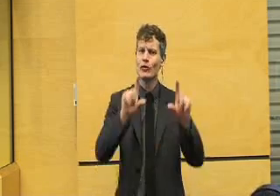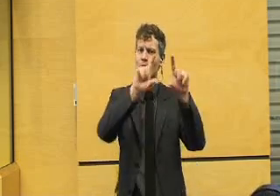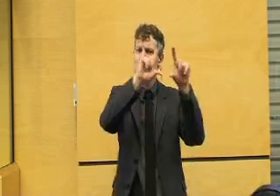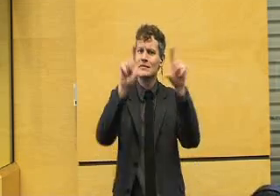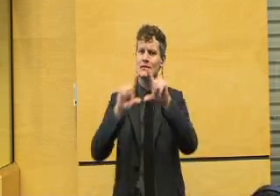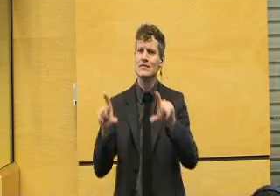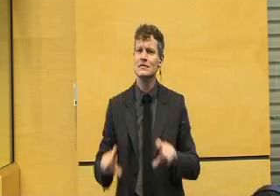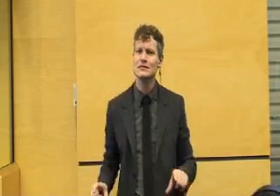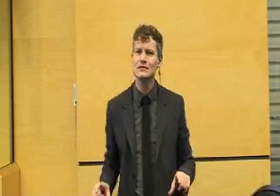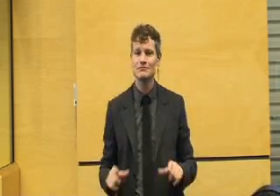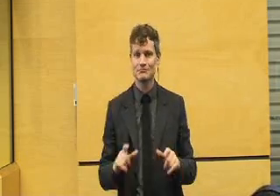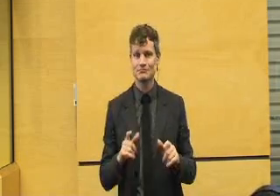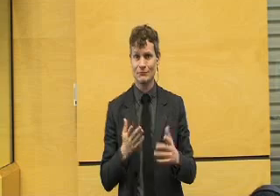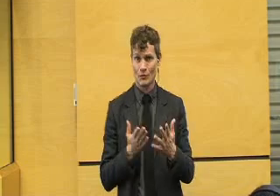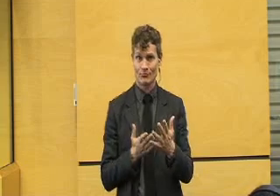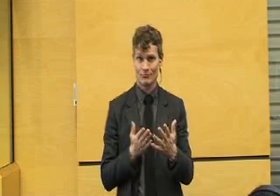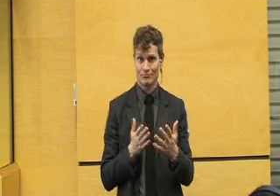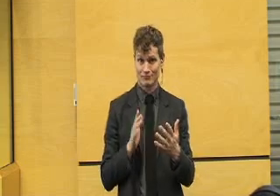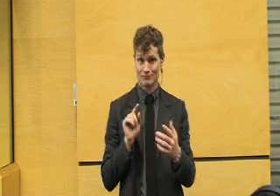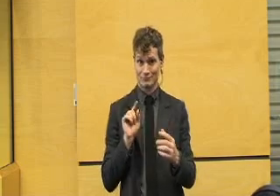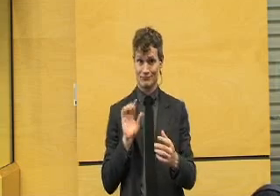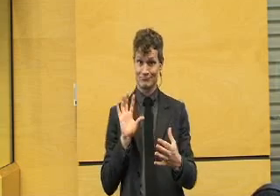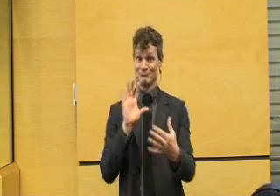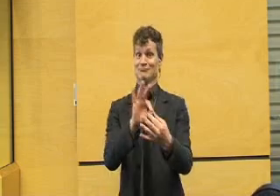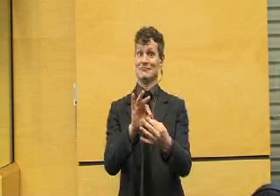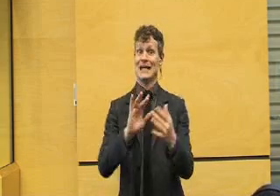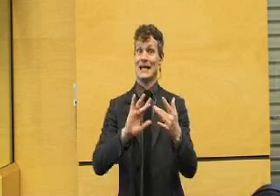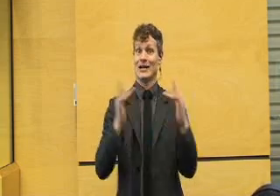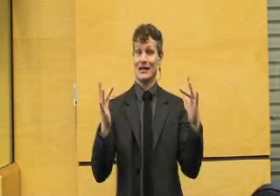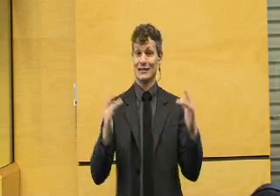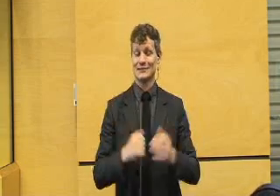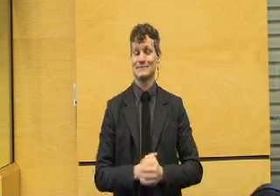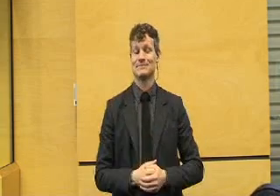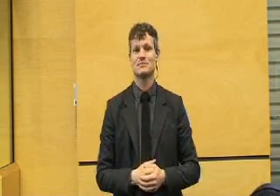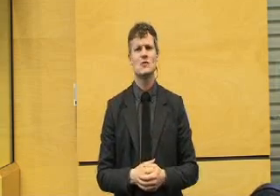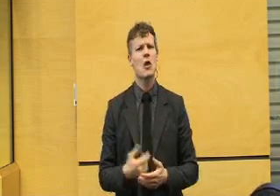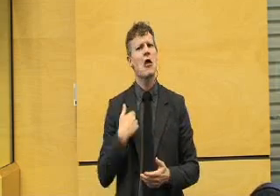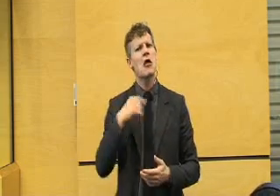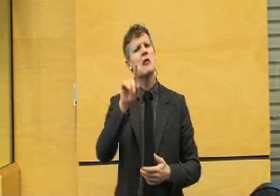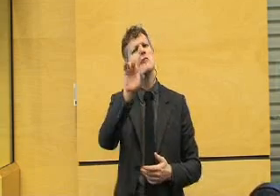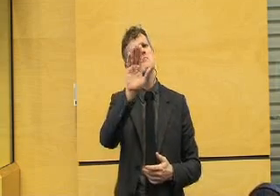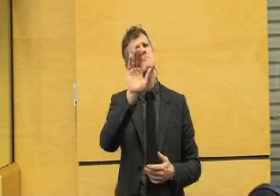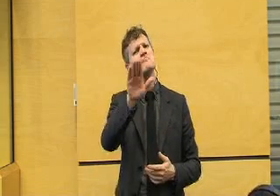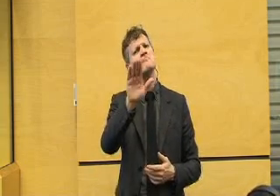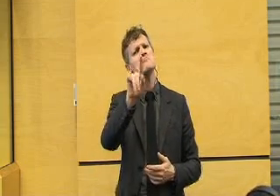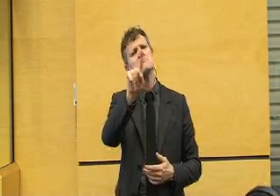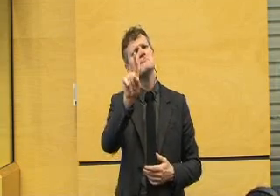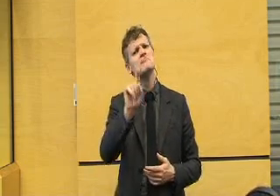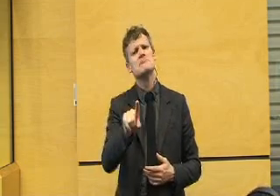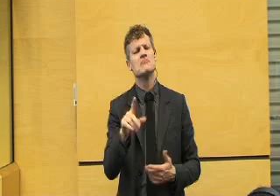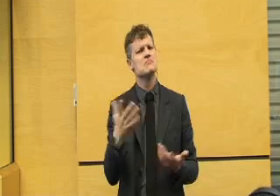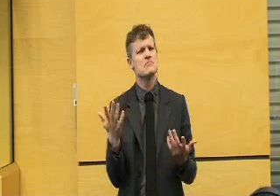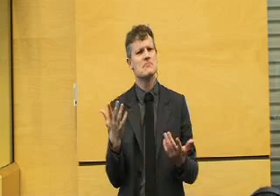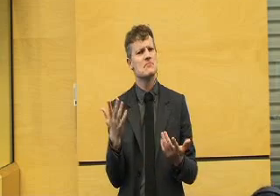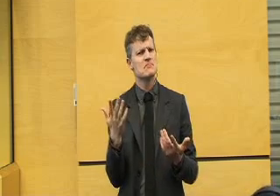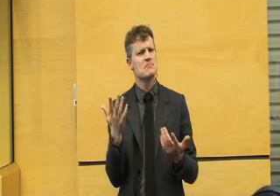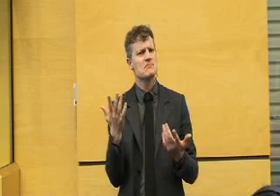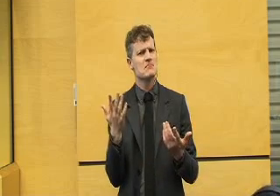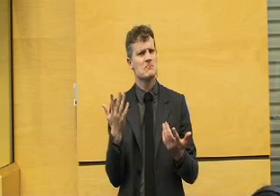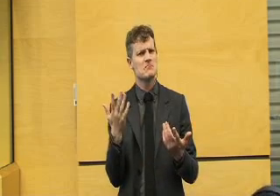my question is that could you please offer more detail related to the accessibility